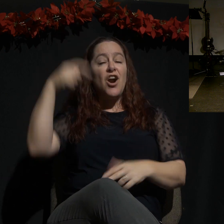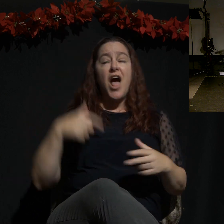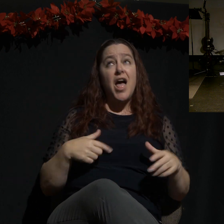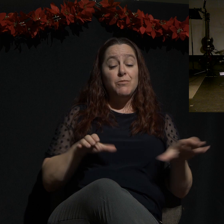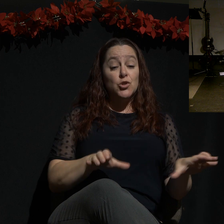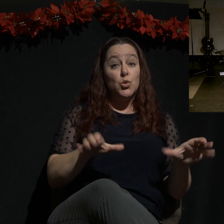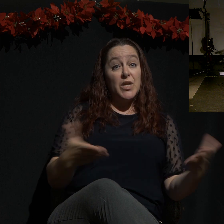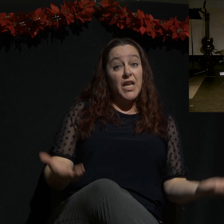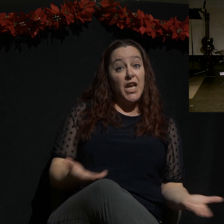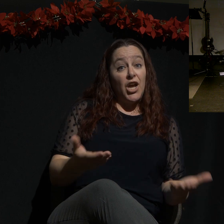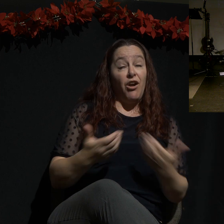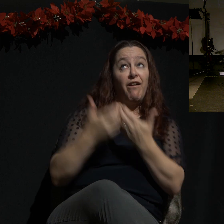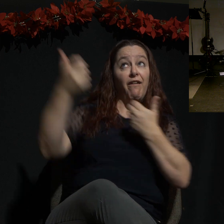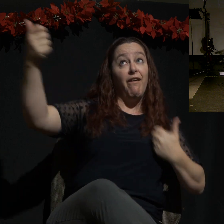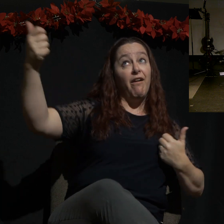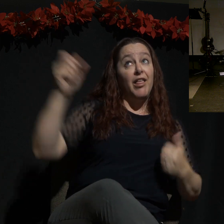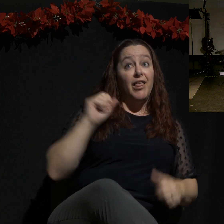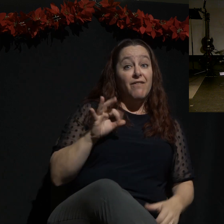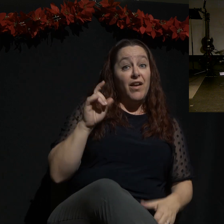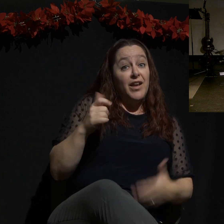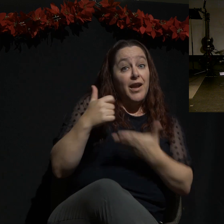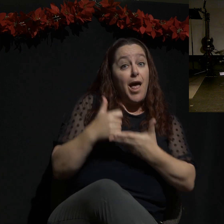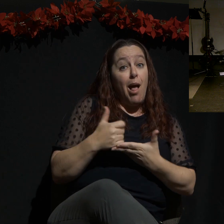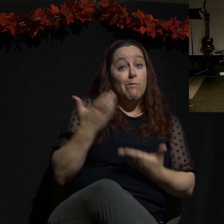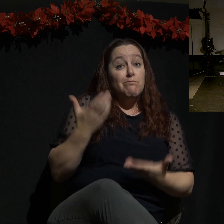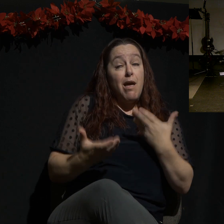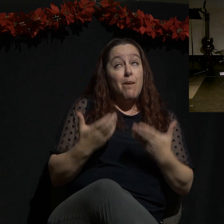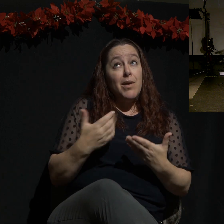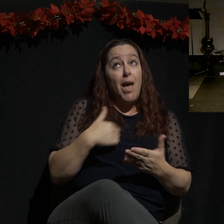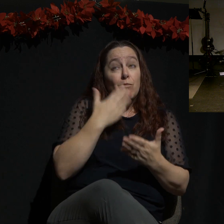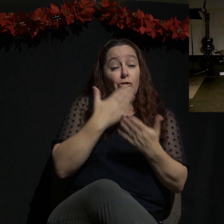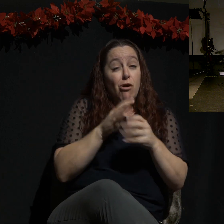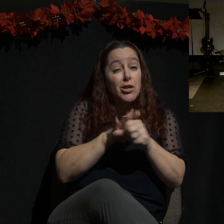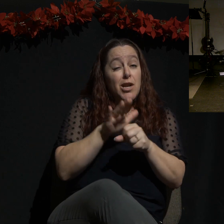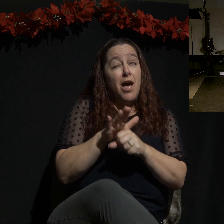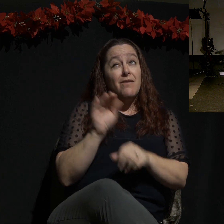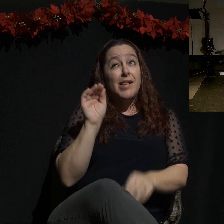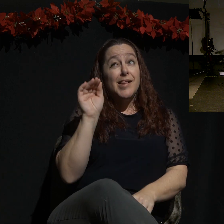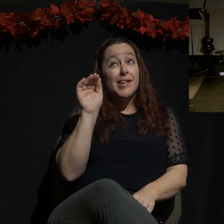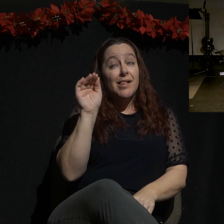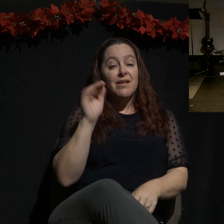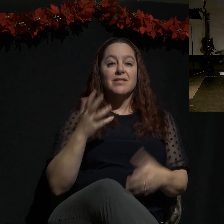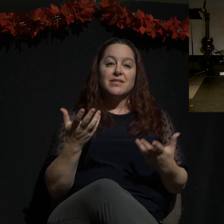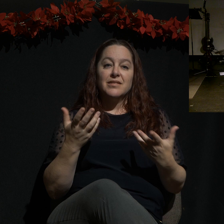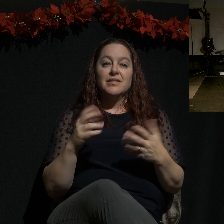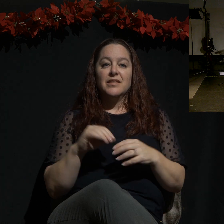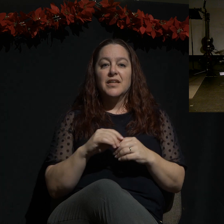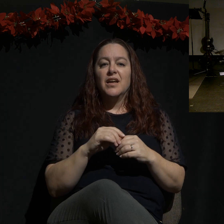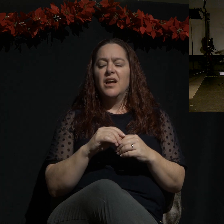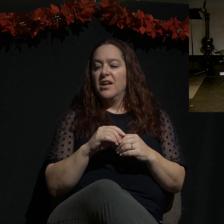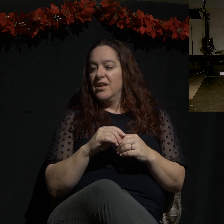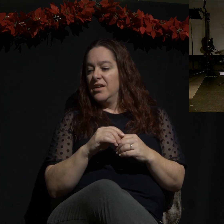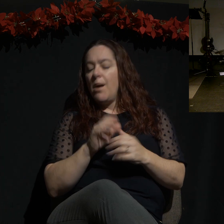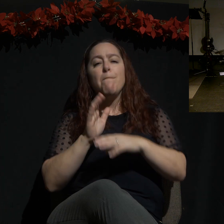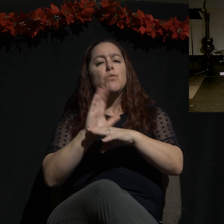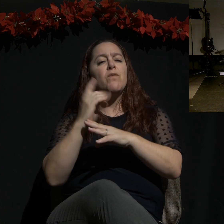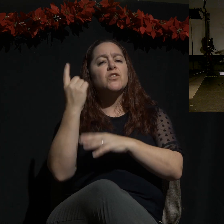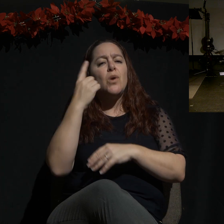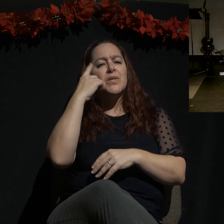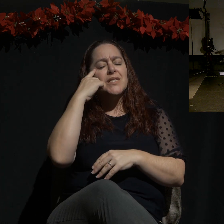my thing. And if I need help, and maybe if I've been good enough, what is it in movies that you always see?